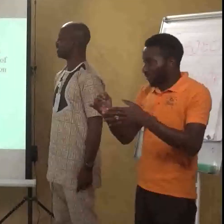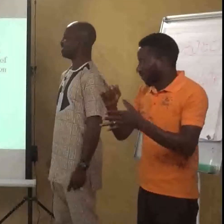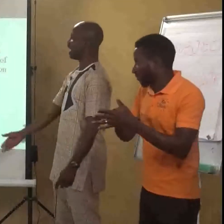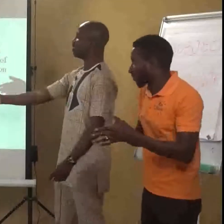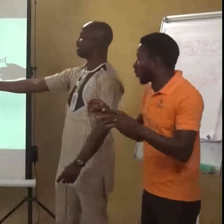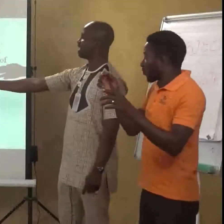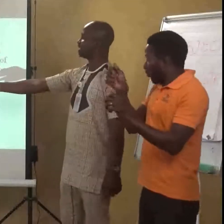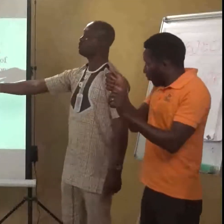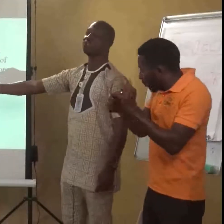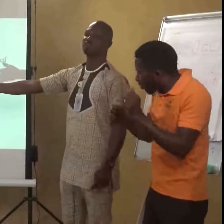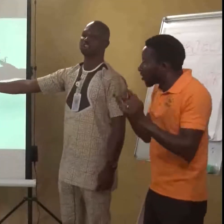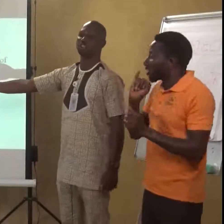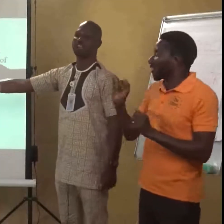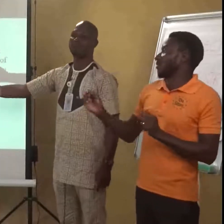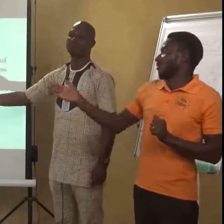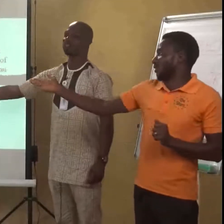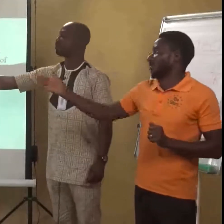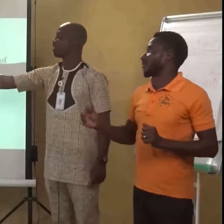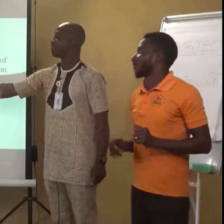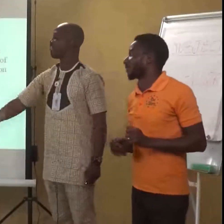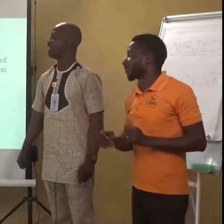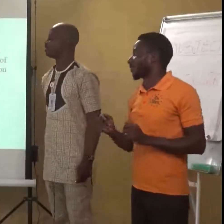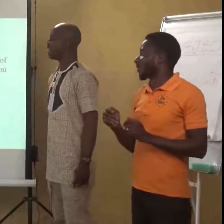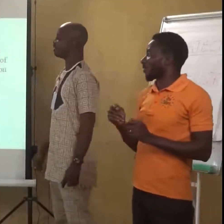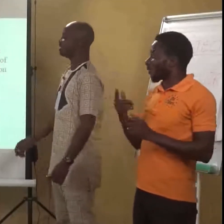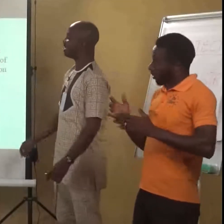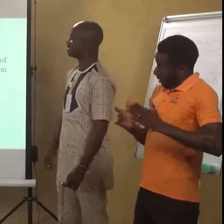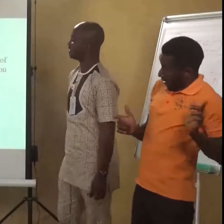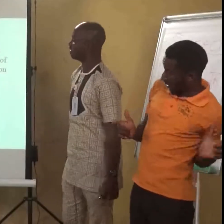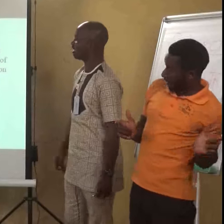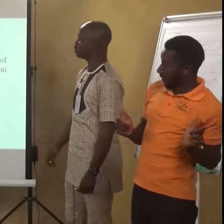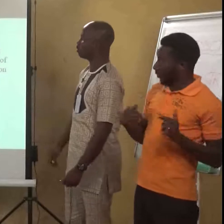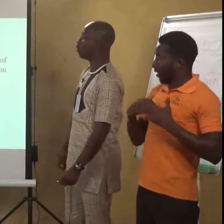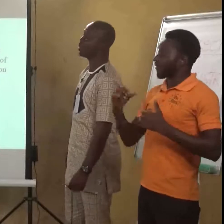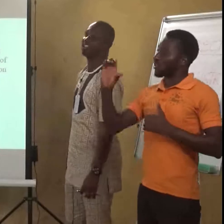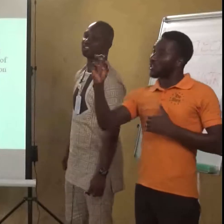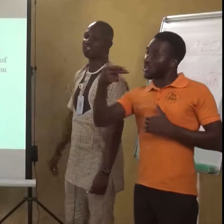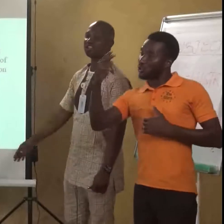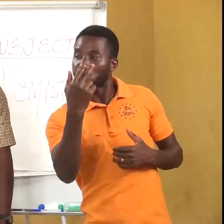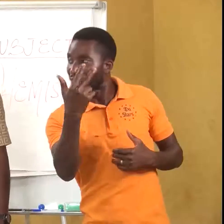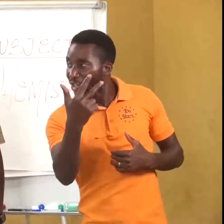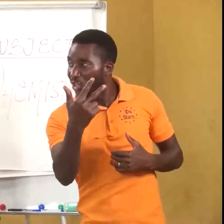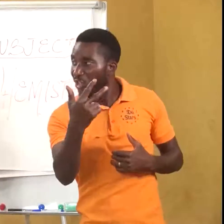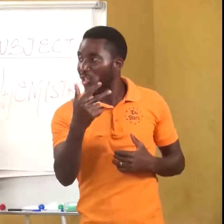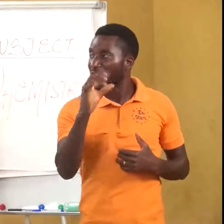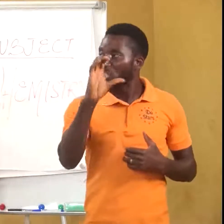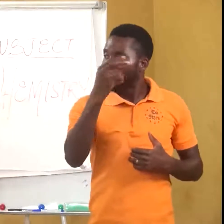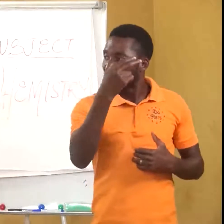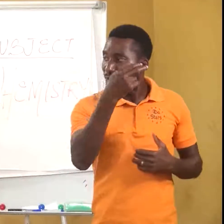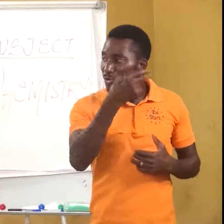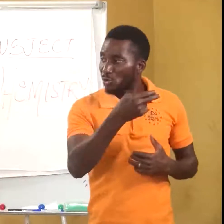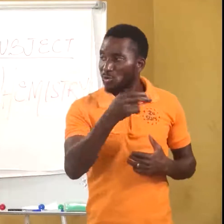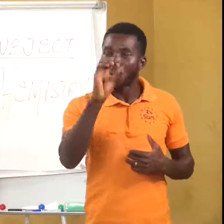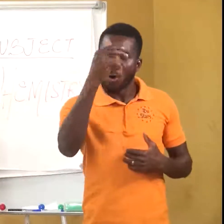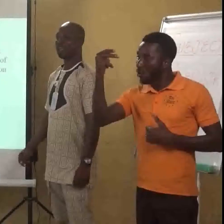hydrogen. Now, if you look at the simple equation there, from my far left, you have CH3, CH2OH. That is called ethanol